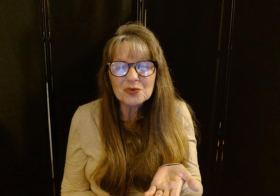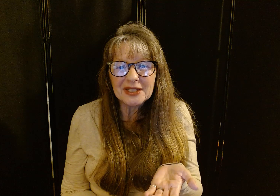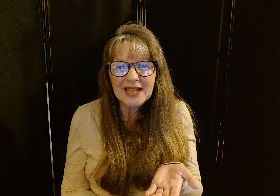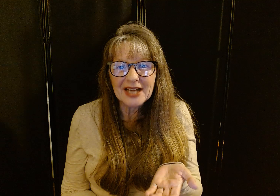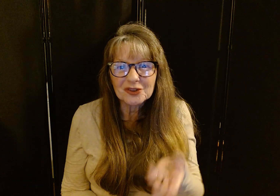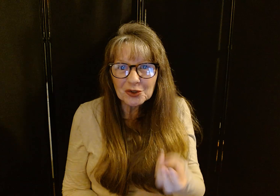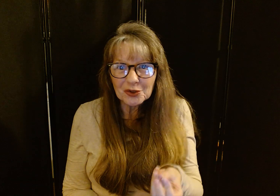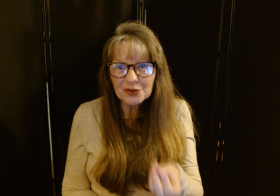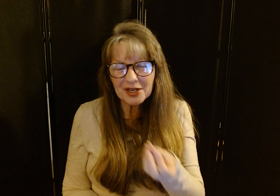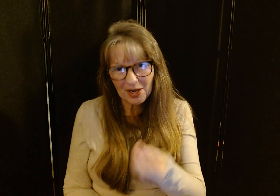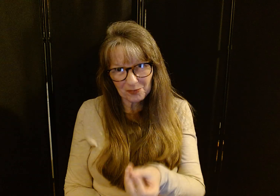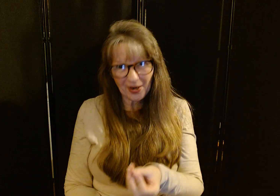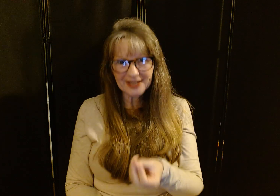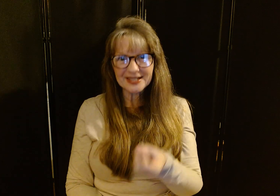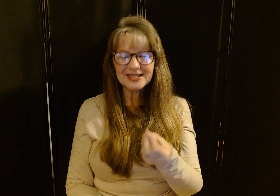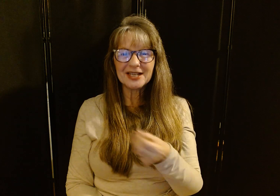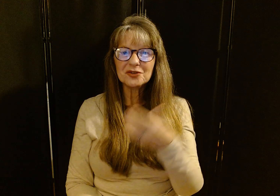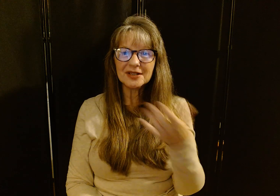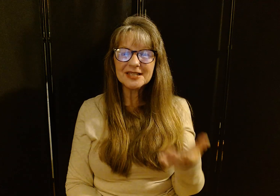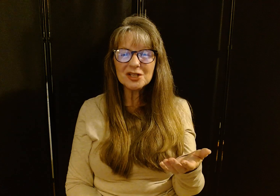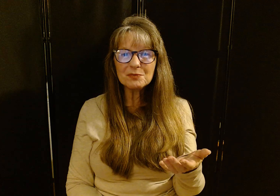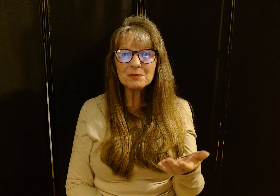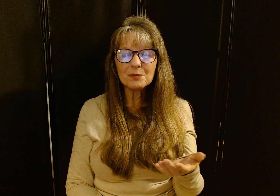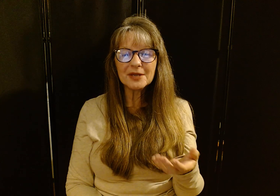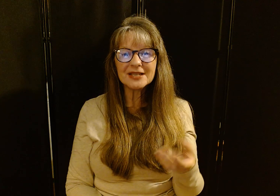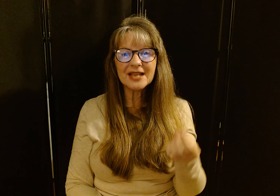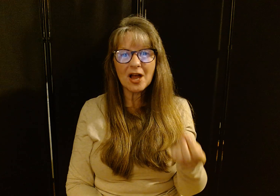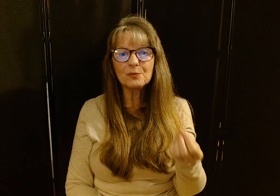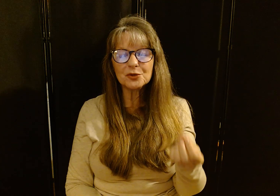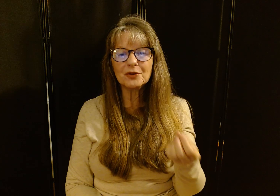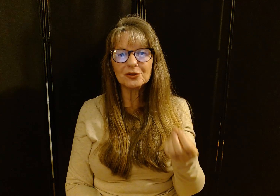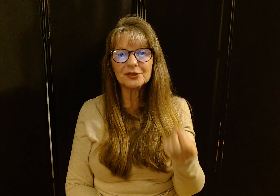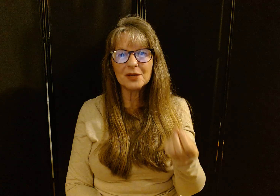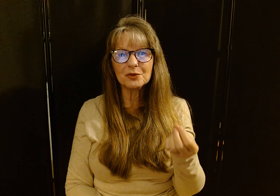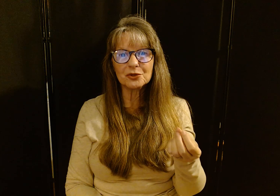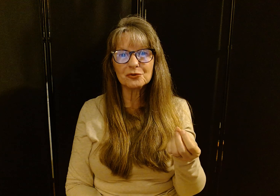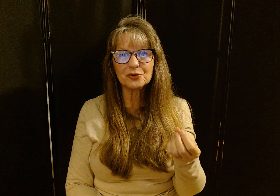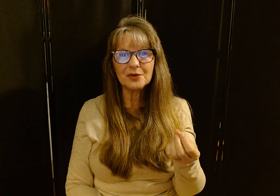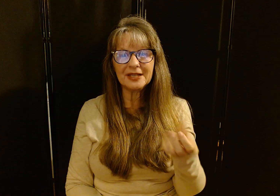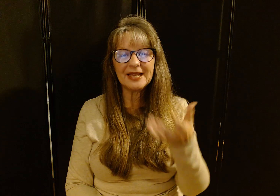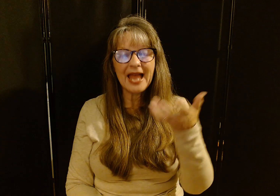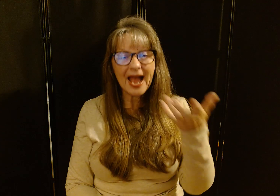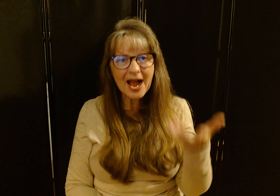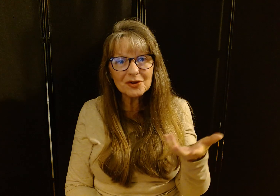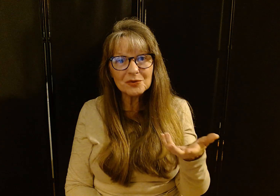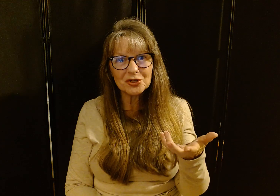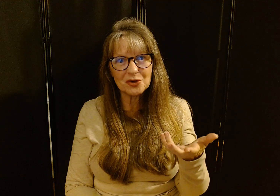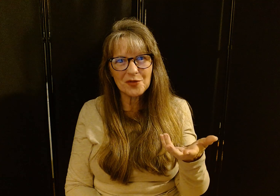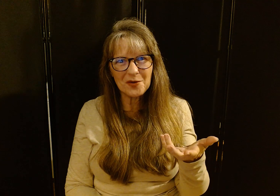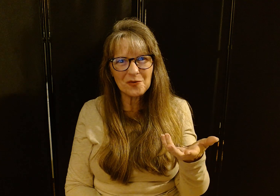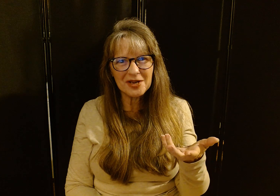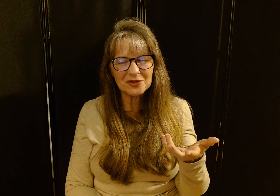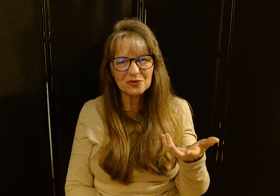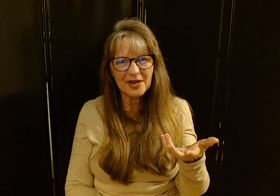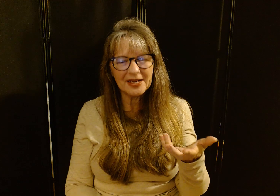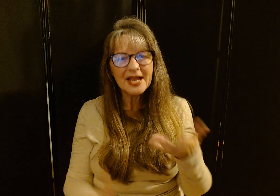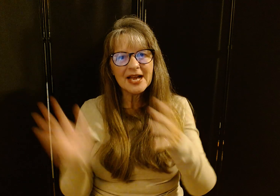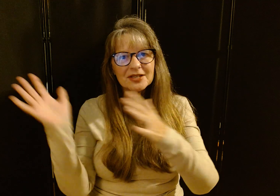I learned and I practice and I try to teach people because it helps you understand what you're doing and how you would show that wind, right? A